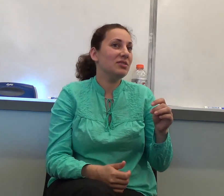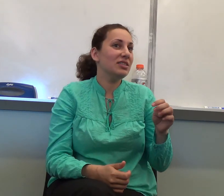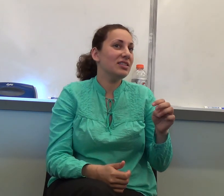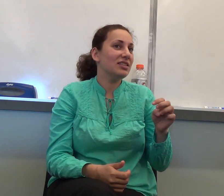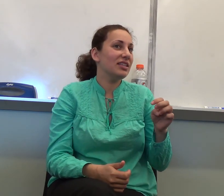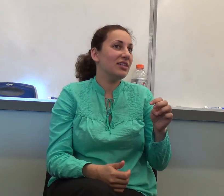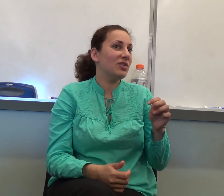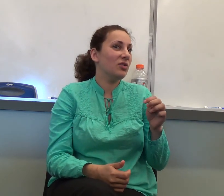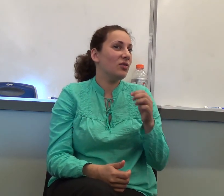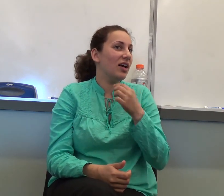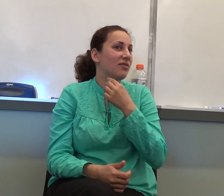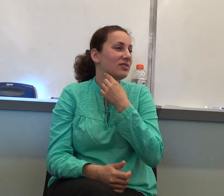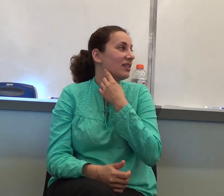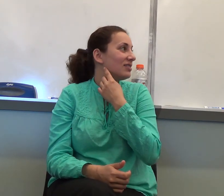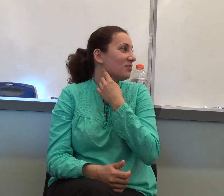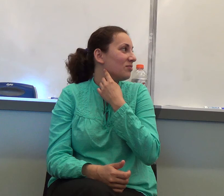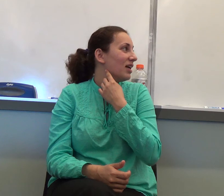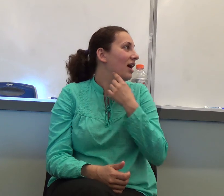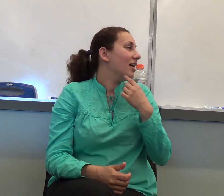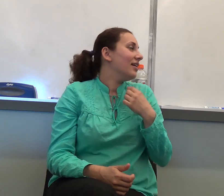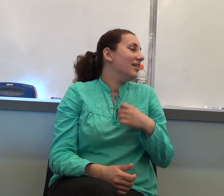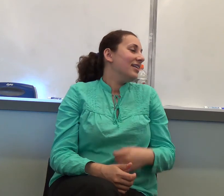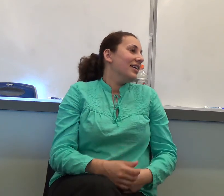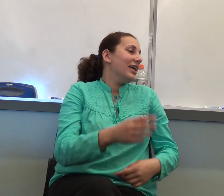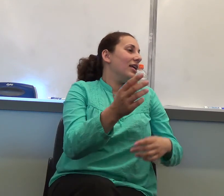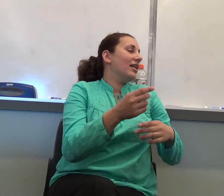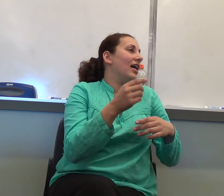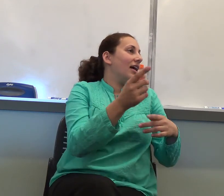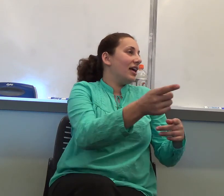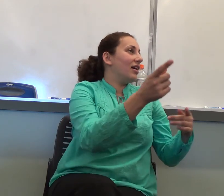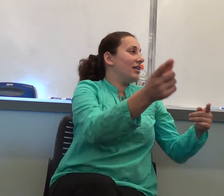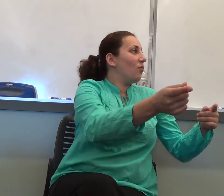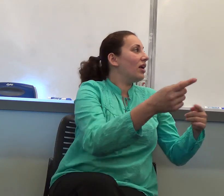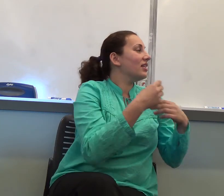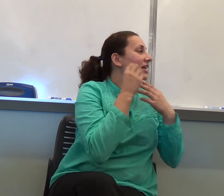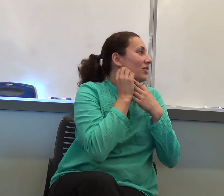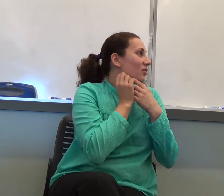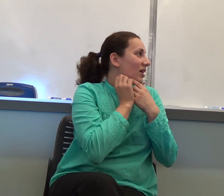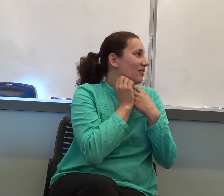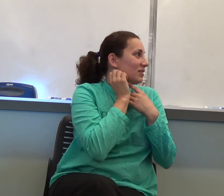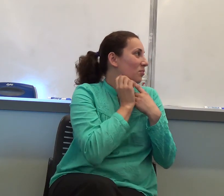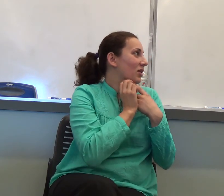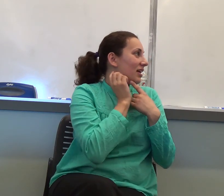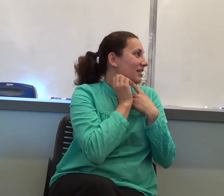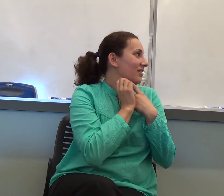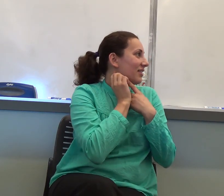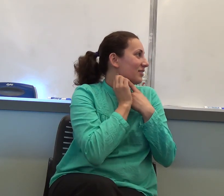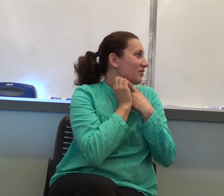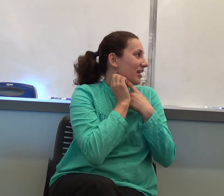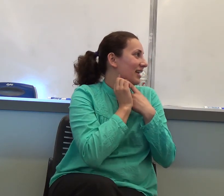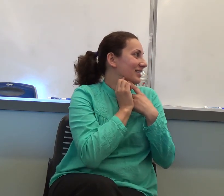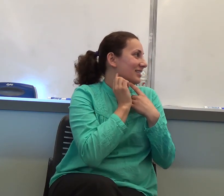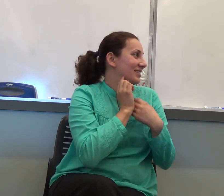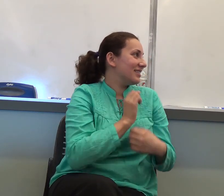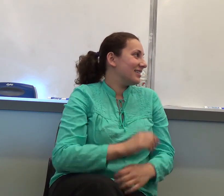wanted to let you know you have some. Did you see? He wanted to let you know you have some blood on your face. Yes, I